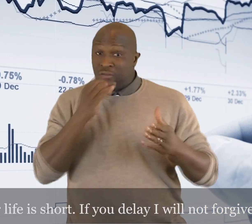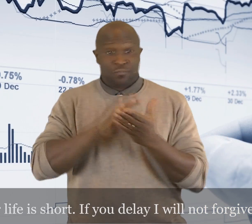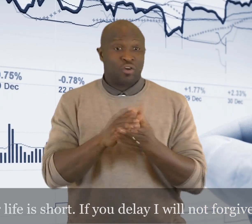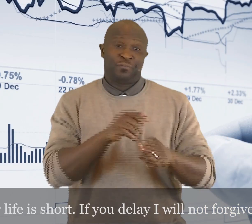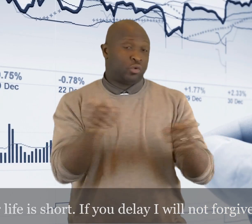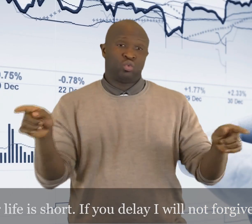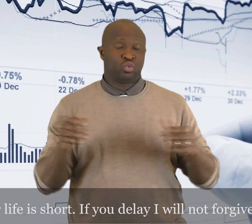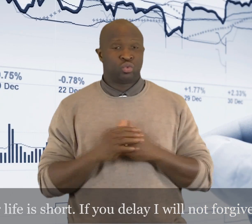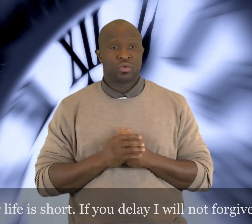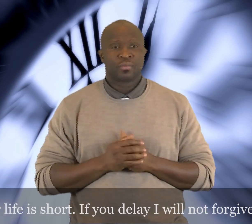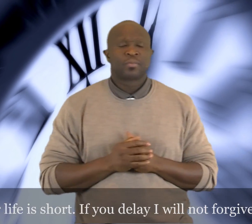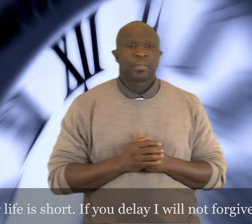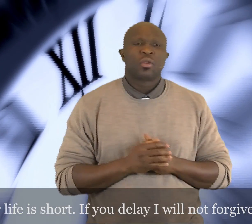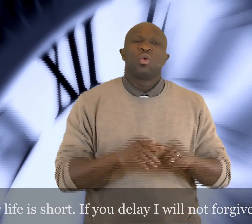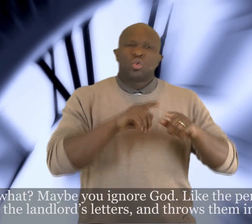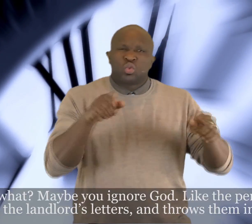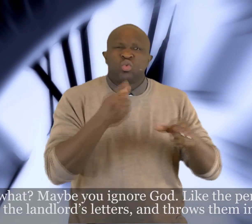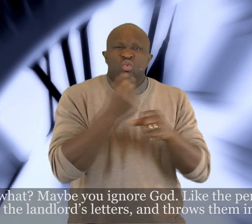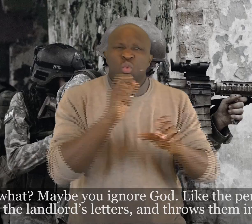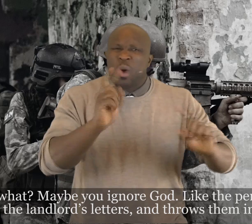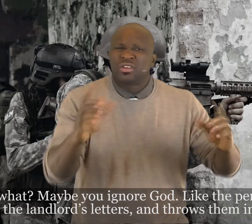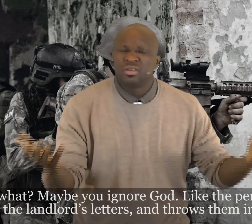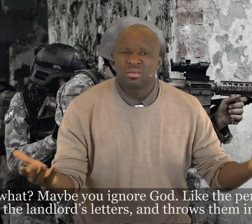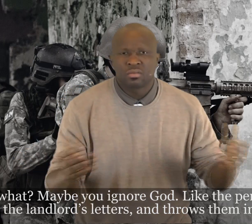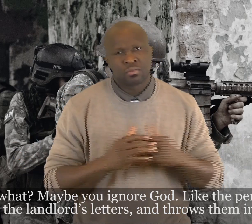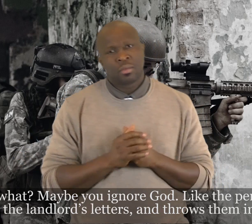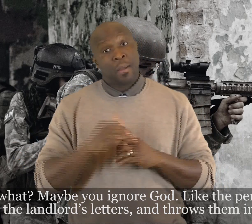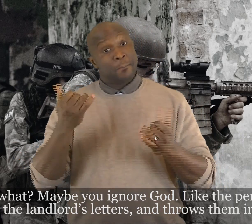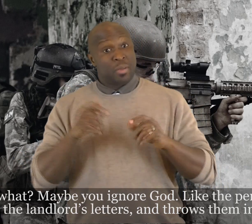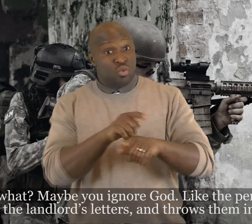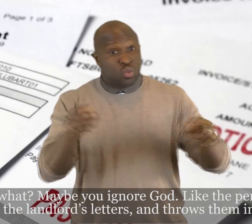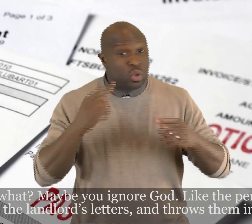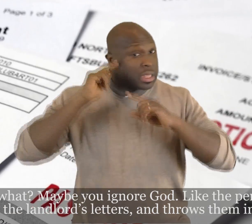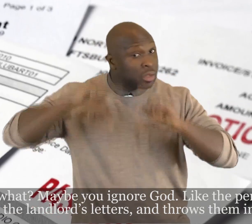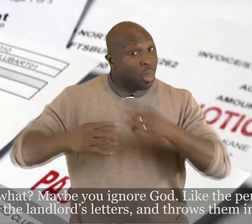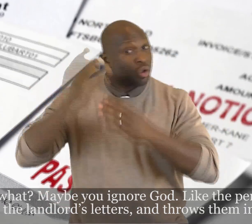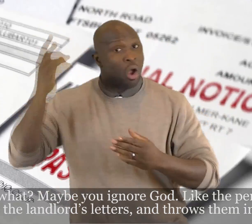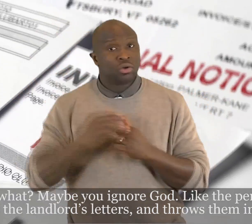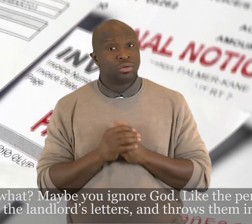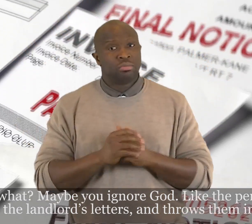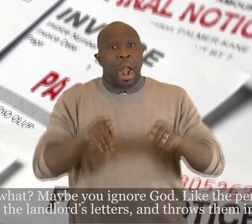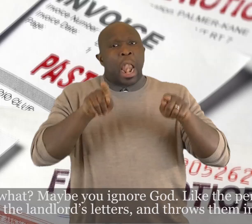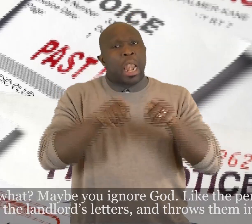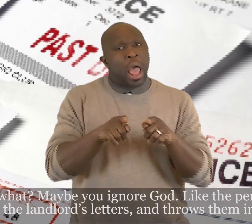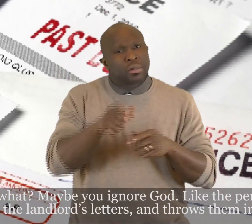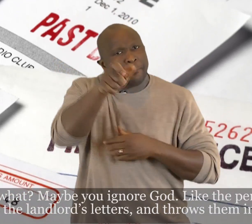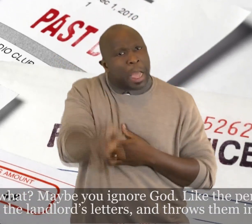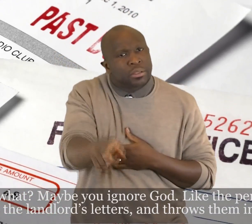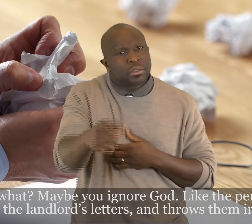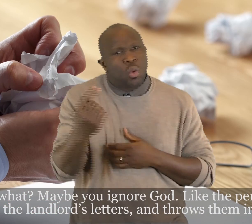give account, and if you leave it too late, there's no forgiveness. So you've had the warning letters. How